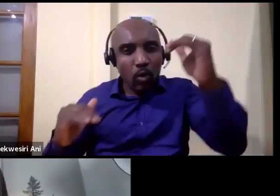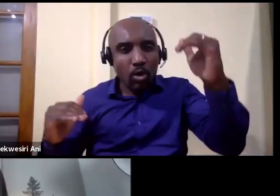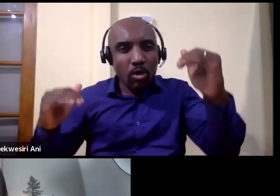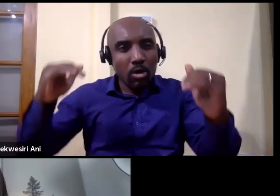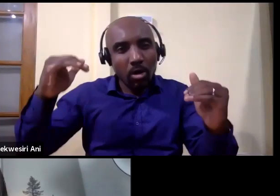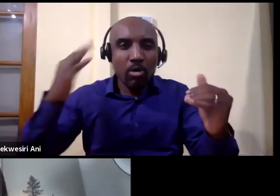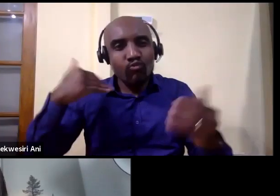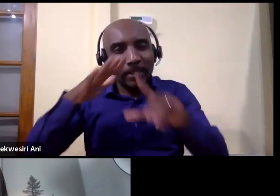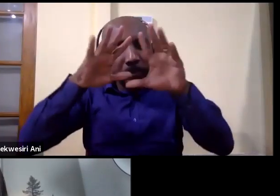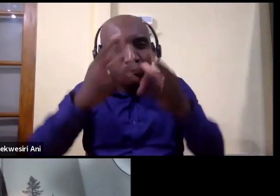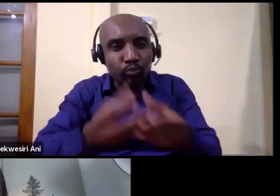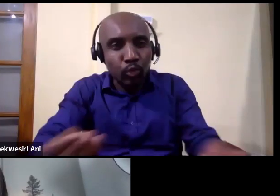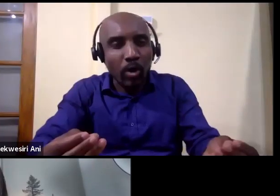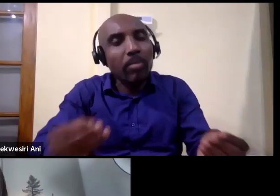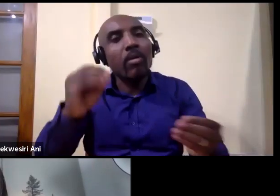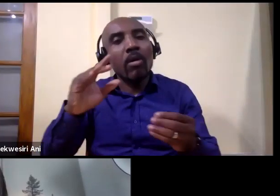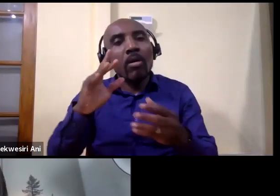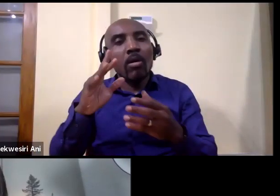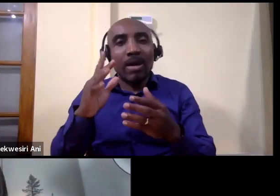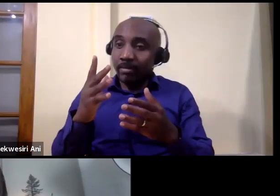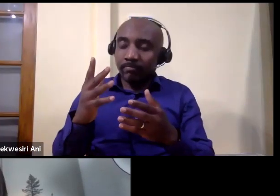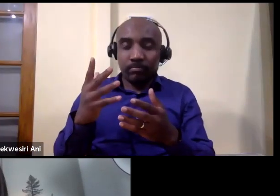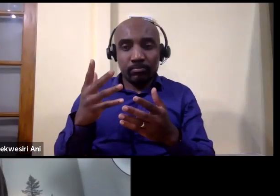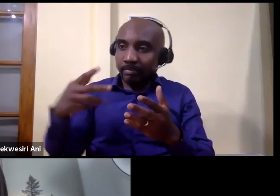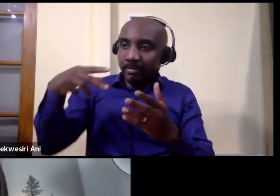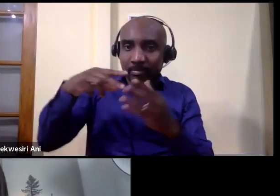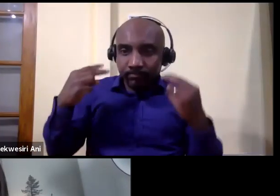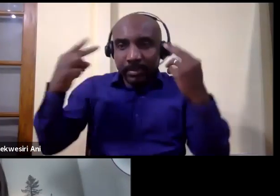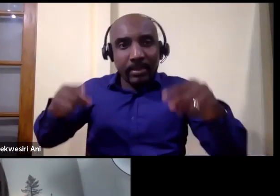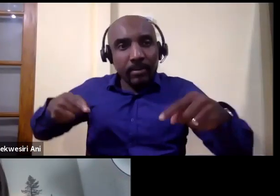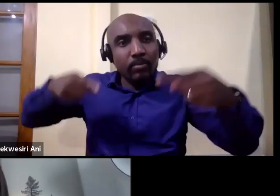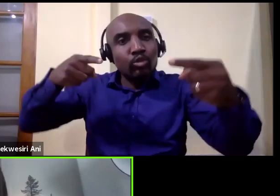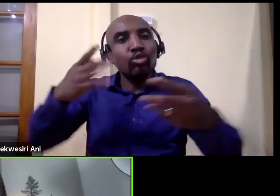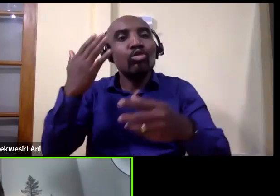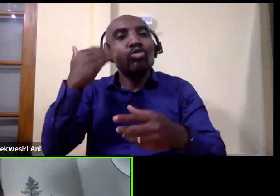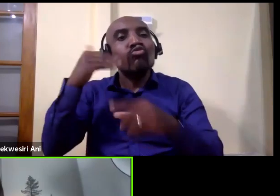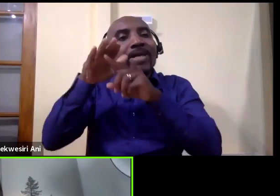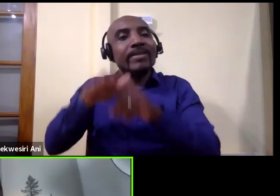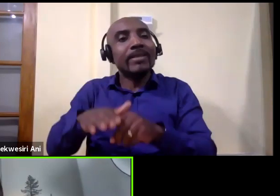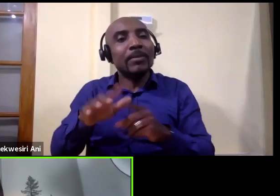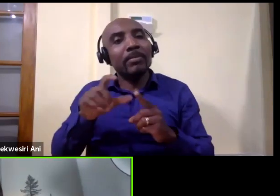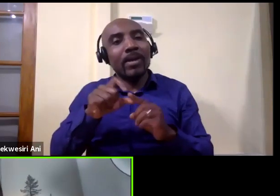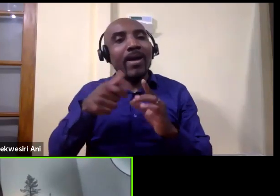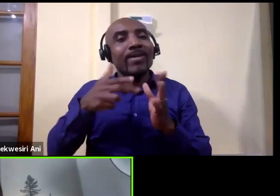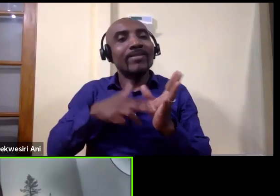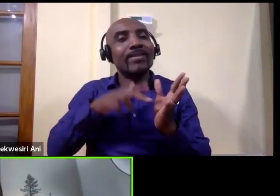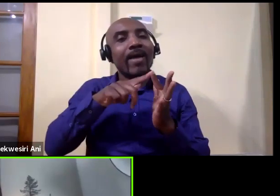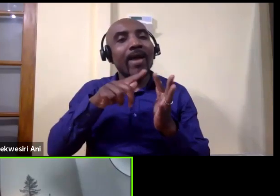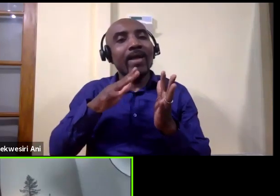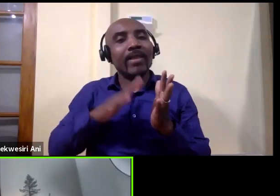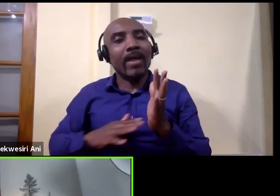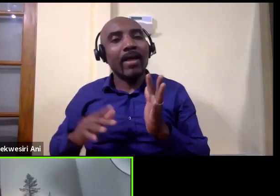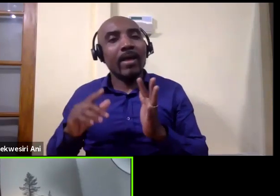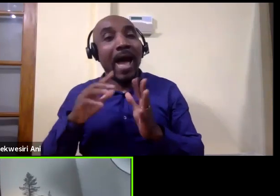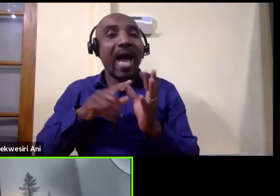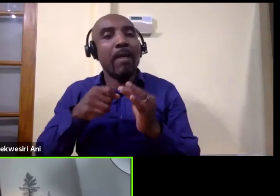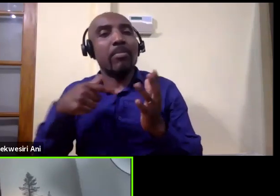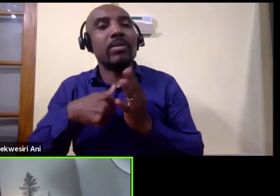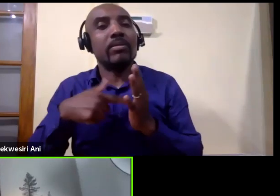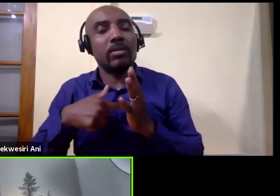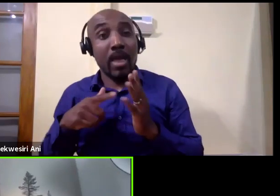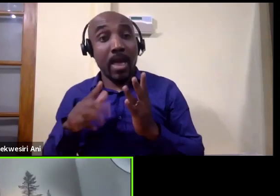to Racism's president, Diane Abbott, MP. Thank you. First of all, I want us to